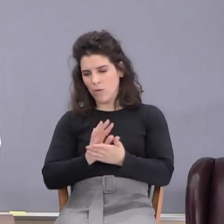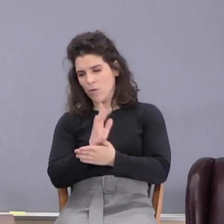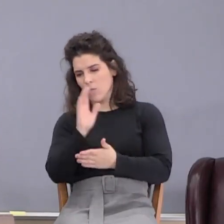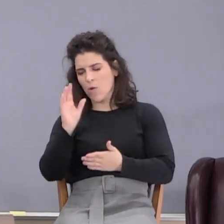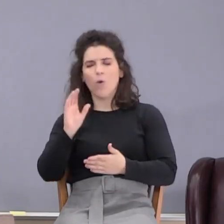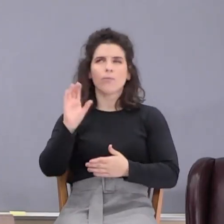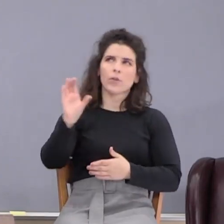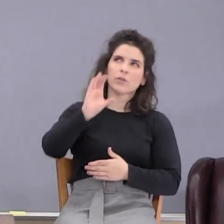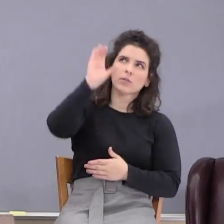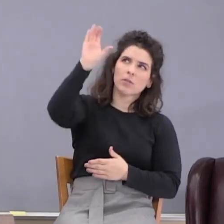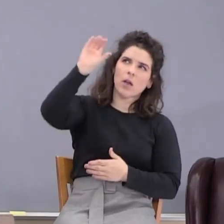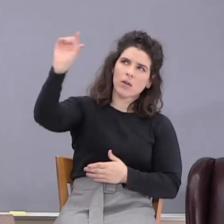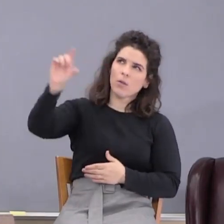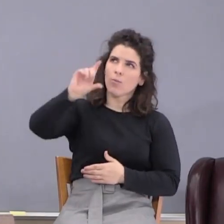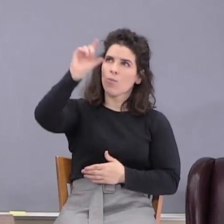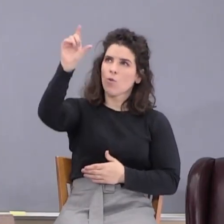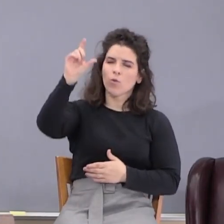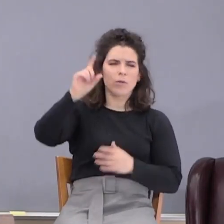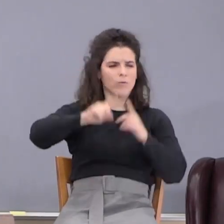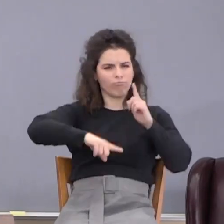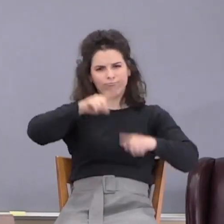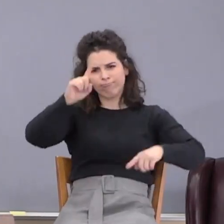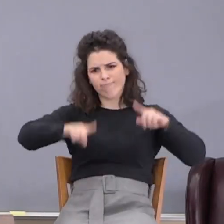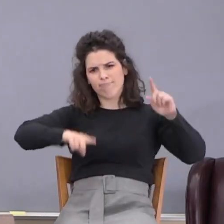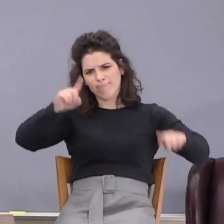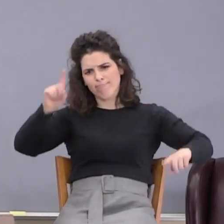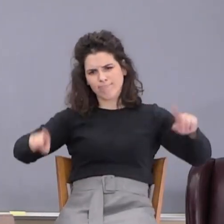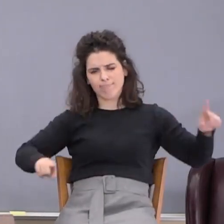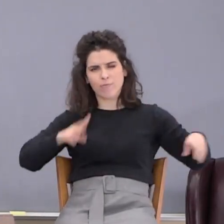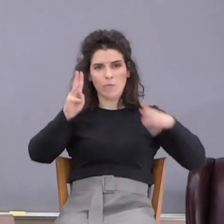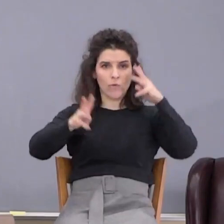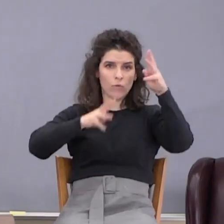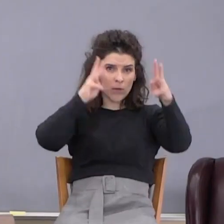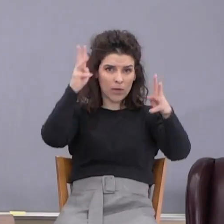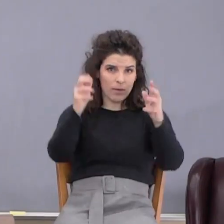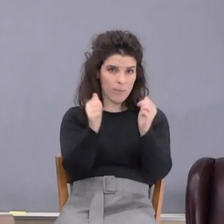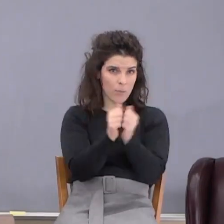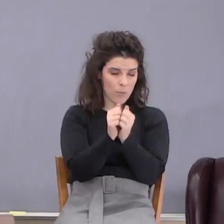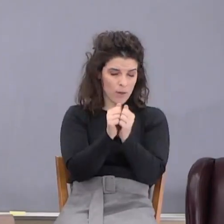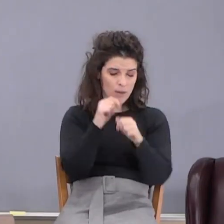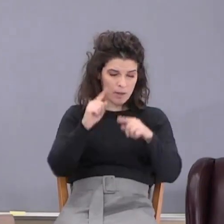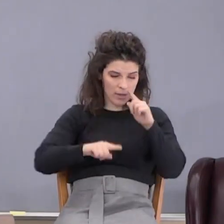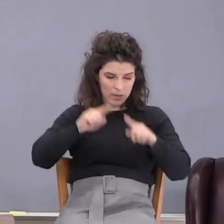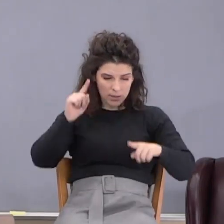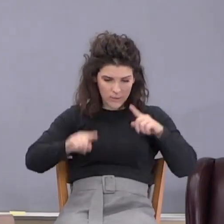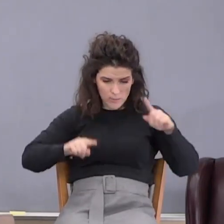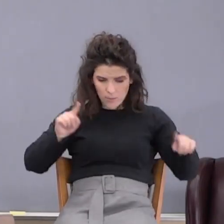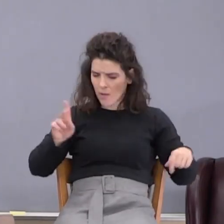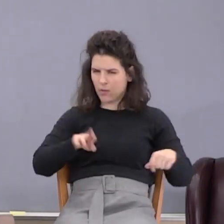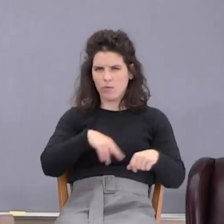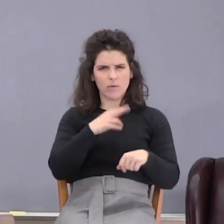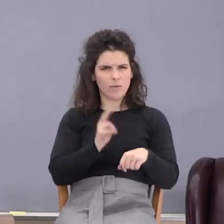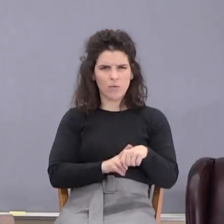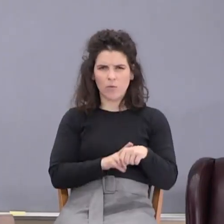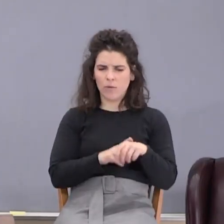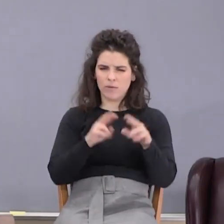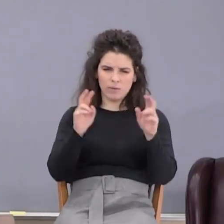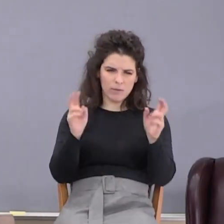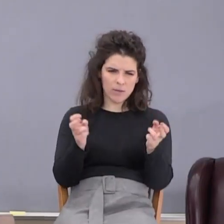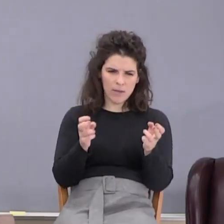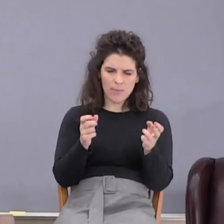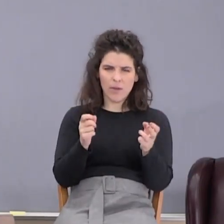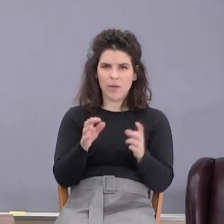moon. You know, there's tremendous diversity in creation. Yet, with diversity, there, of course, is the issue